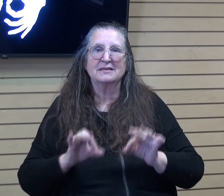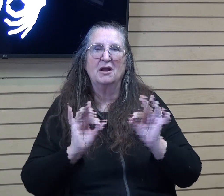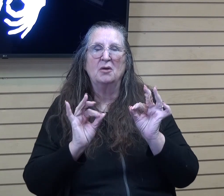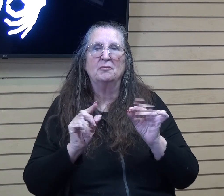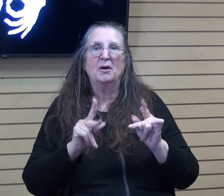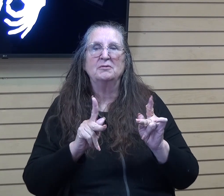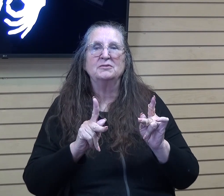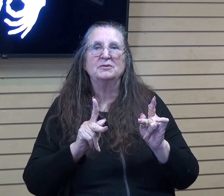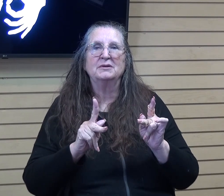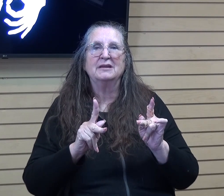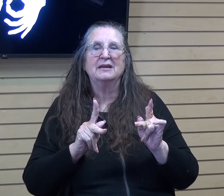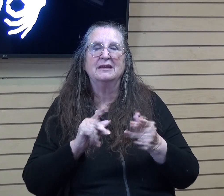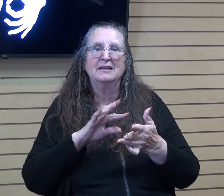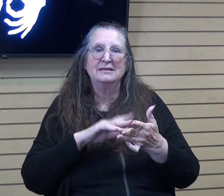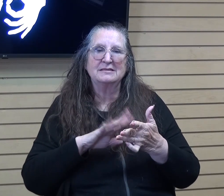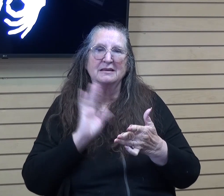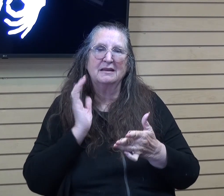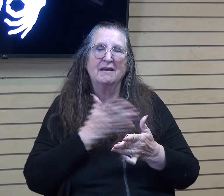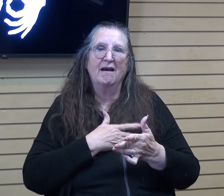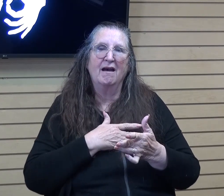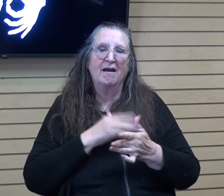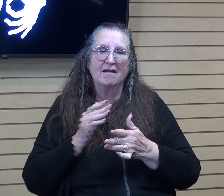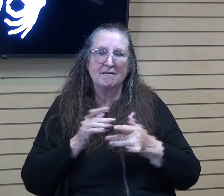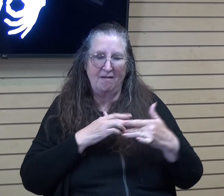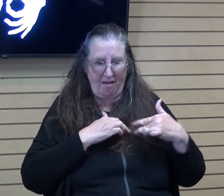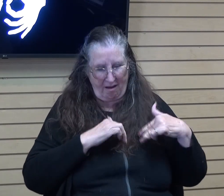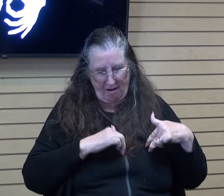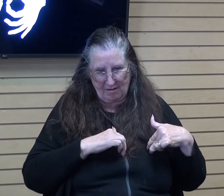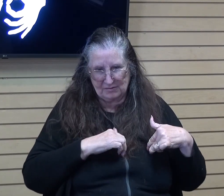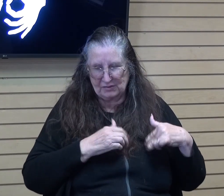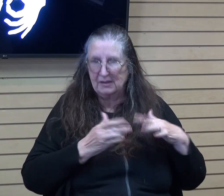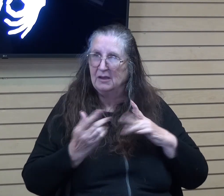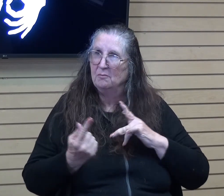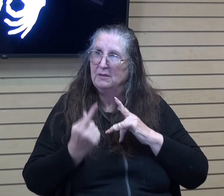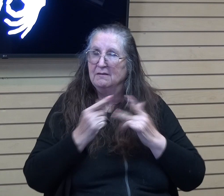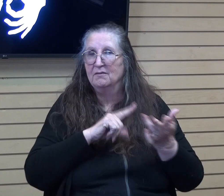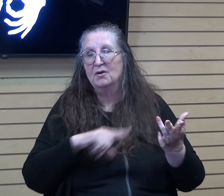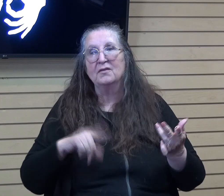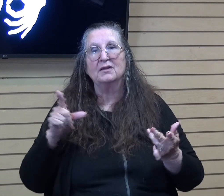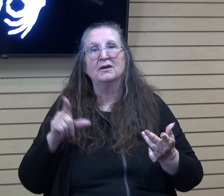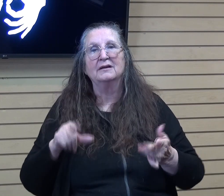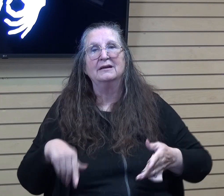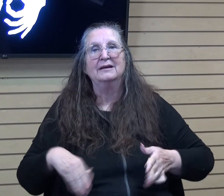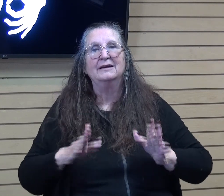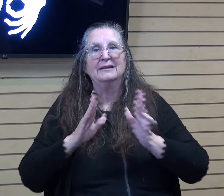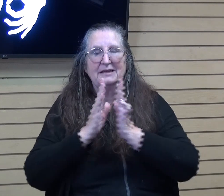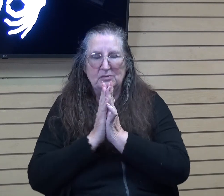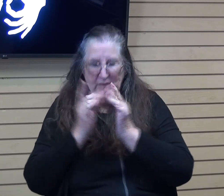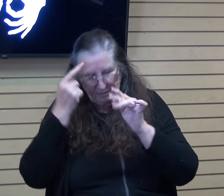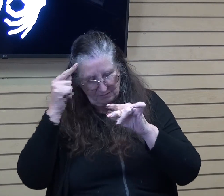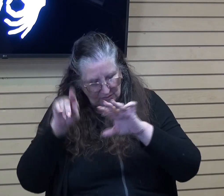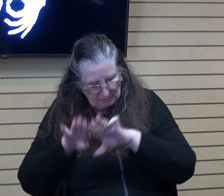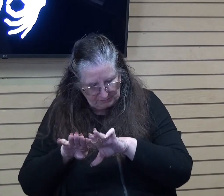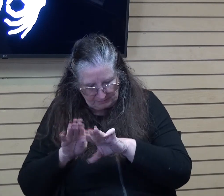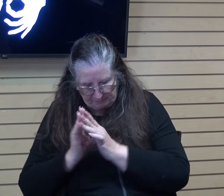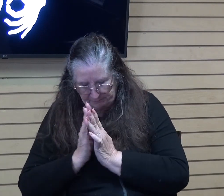just examine our intentions, examine our hearts before the Lord. So why don't we pray as we close?